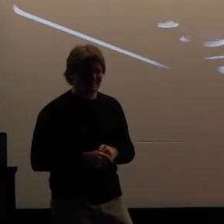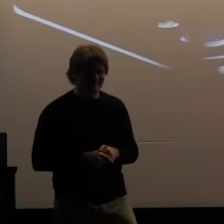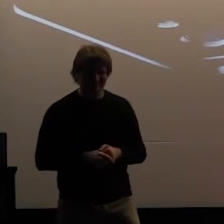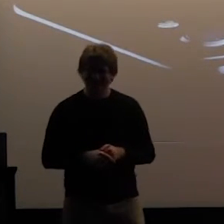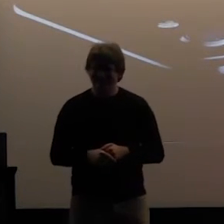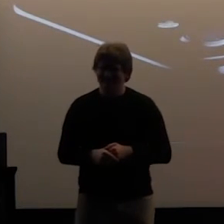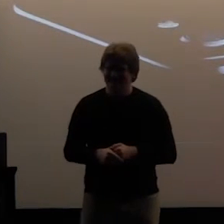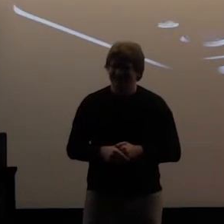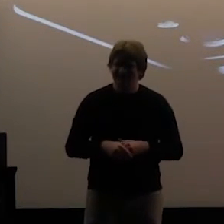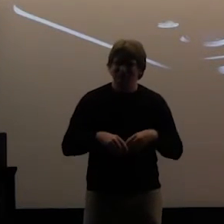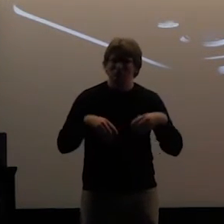interaction with the brain?